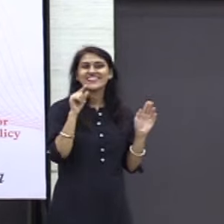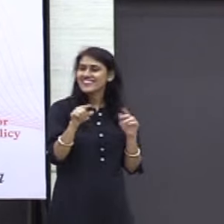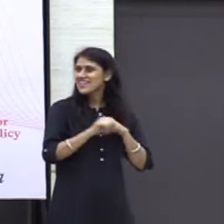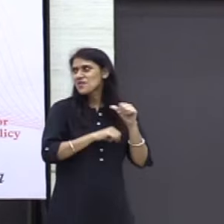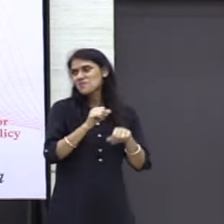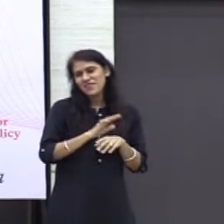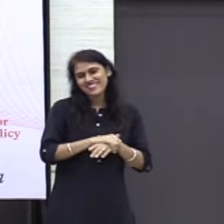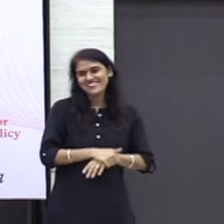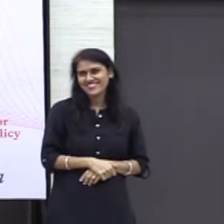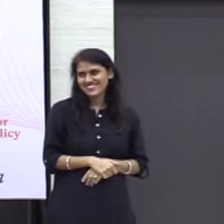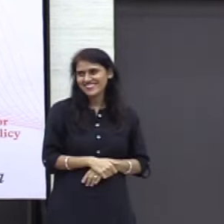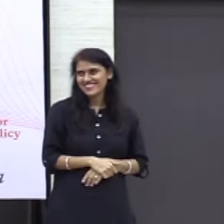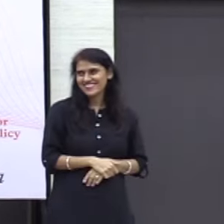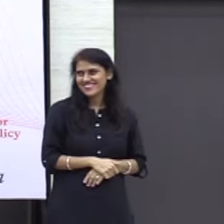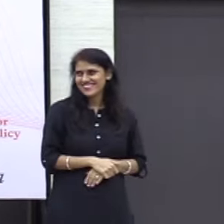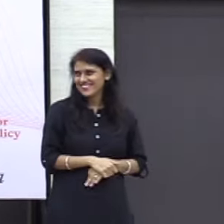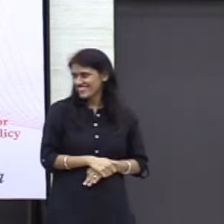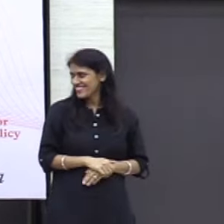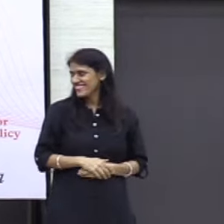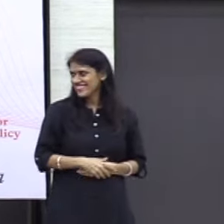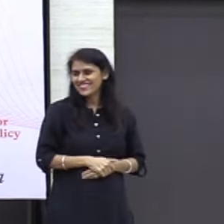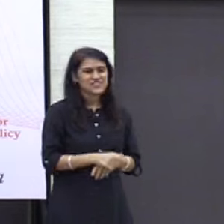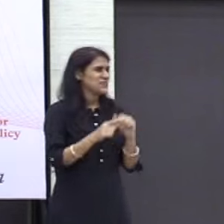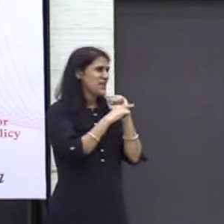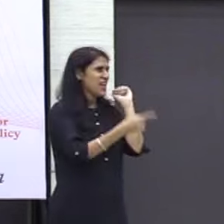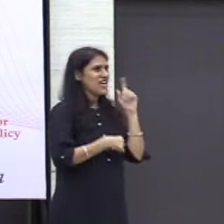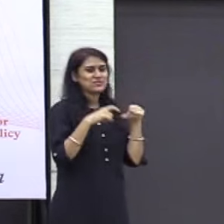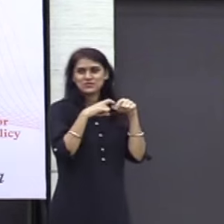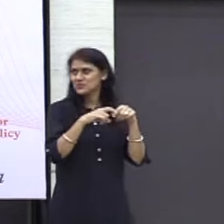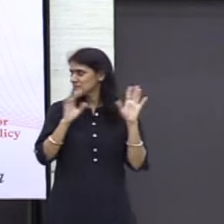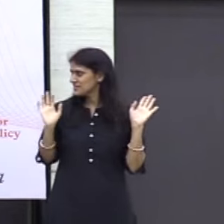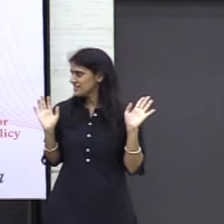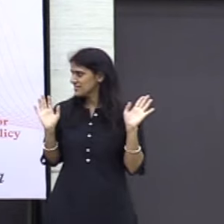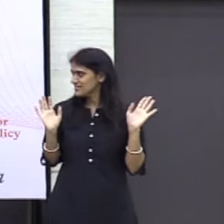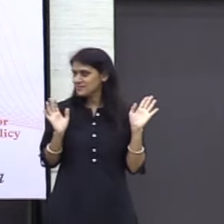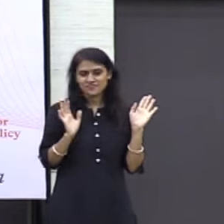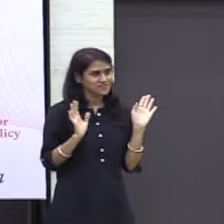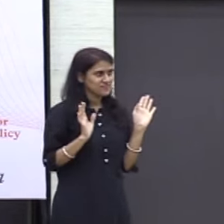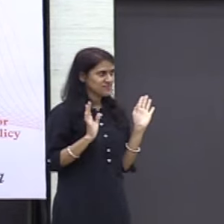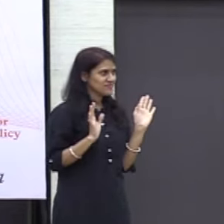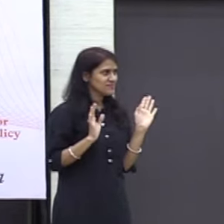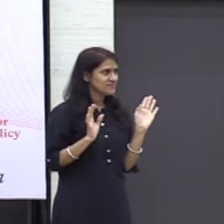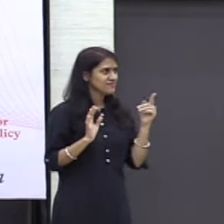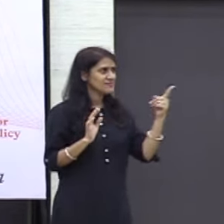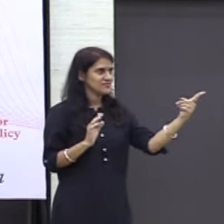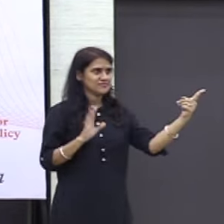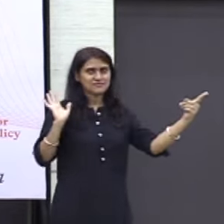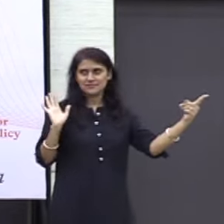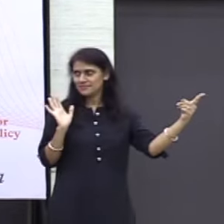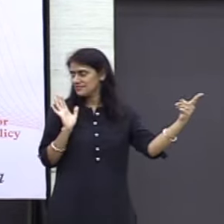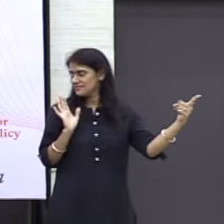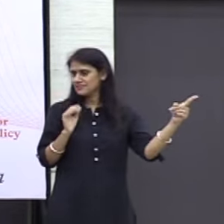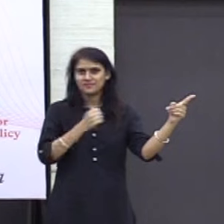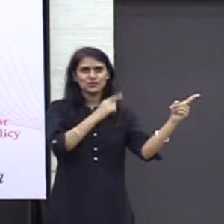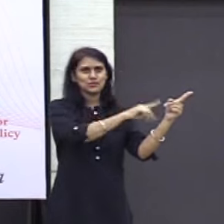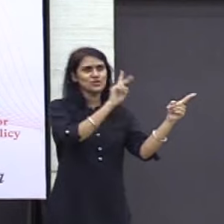problem. We'll take three quick last questions. I'm sorry, we are really out of time. You had your hand up for a while. 1, 2, and 3. I'm really